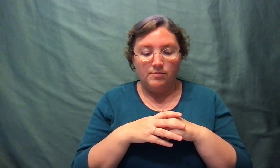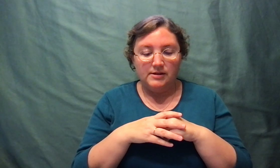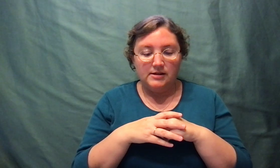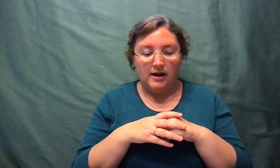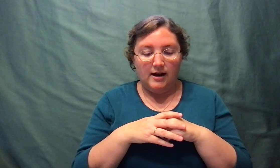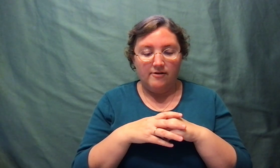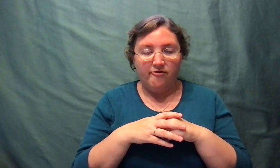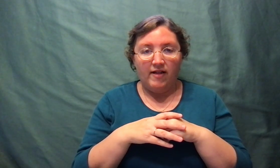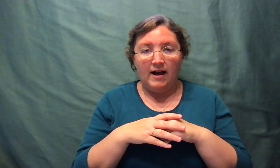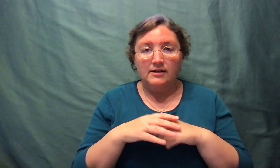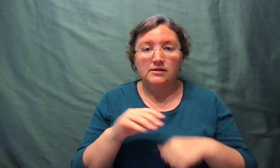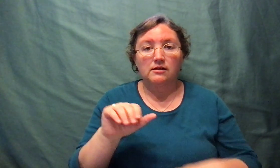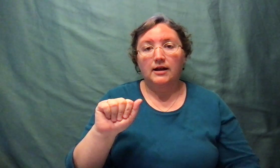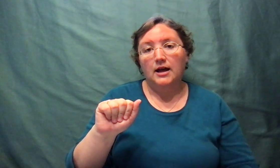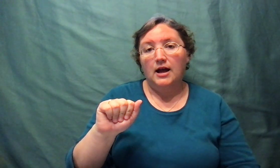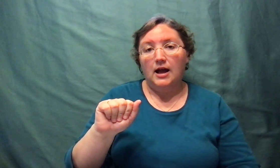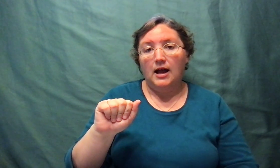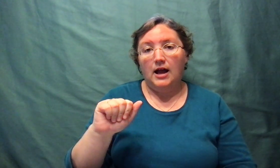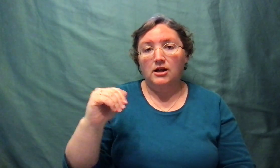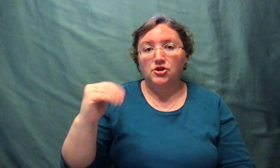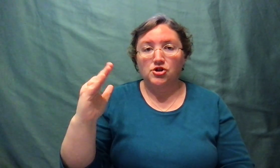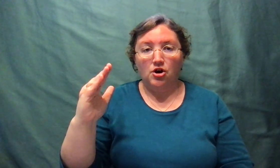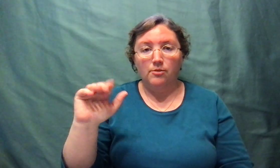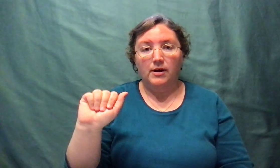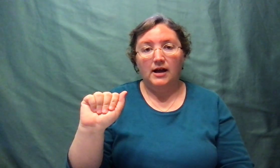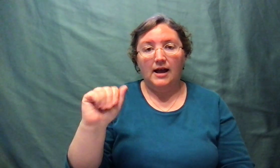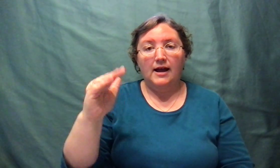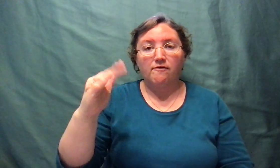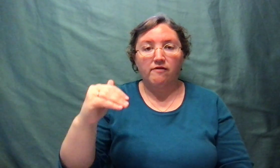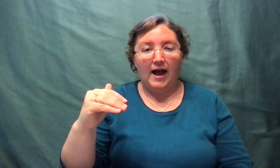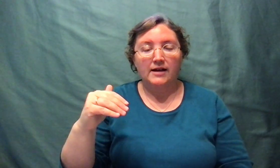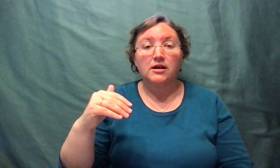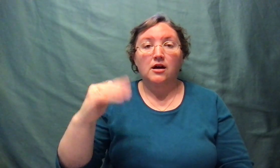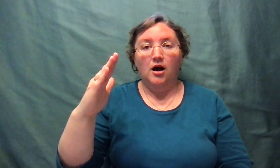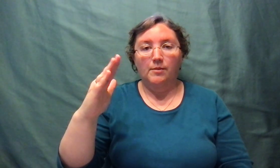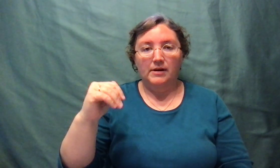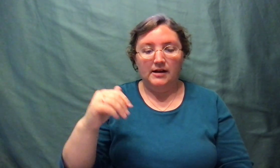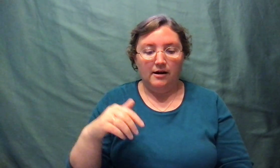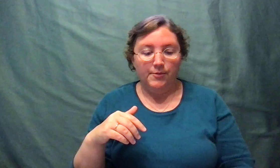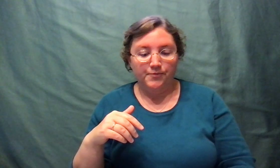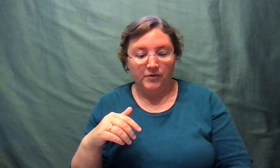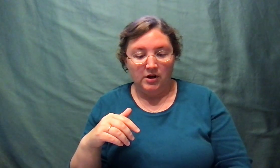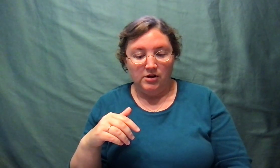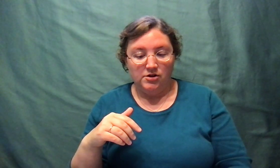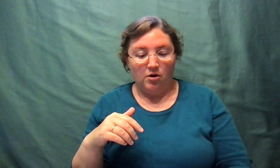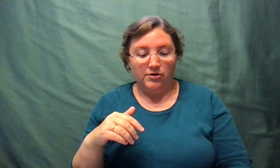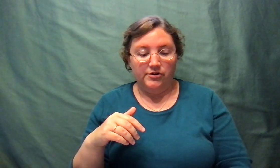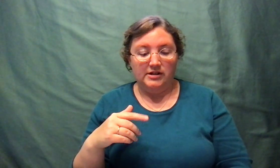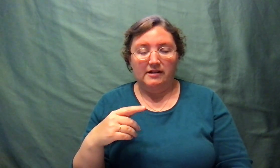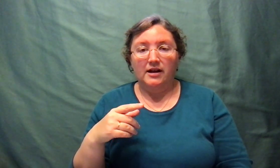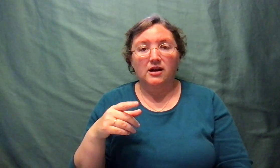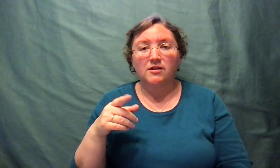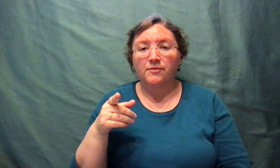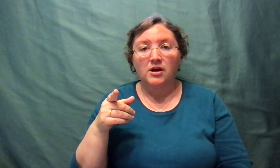Sharps and flats, so like A sharp, A flat, up and down. So also you could say, like,